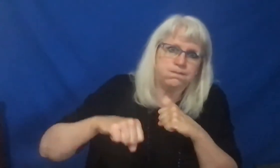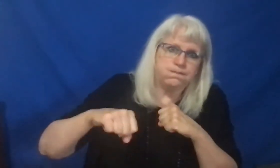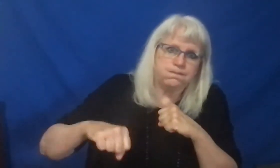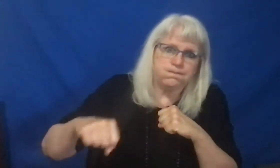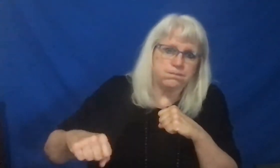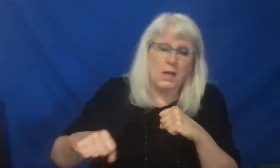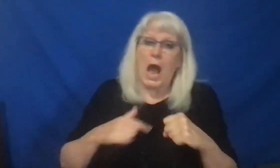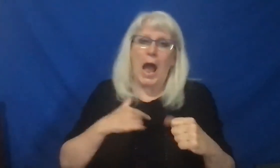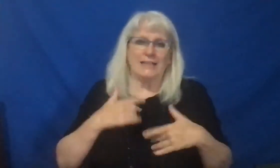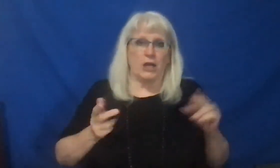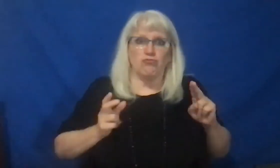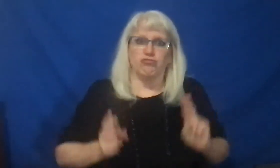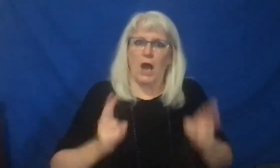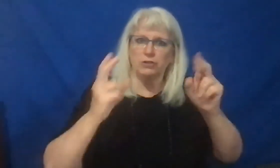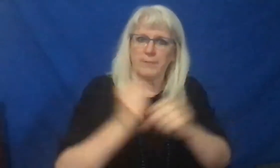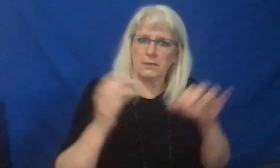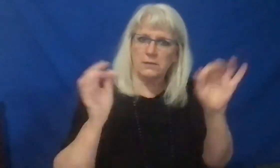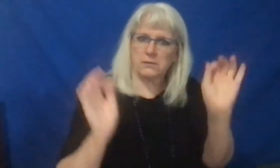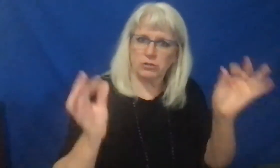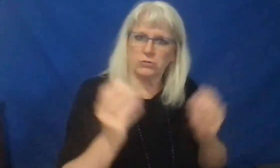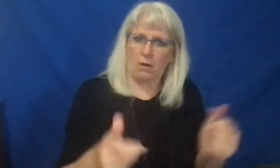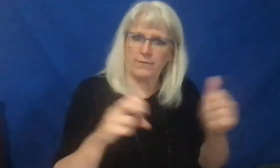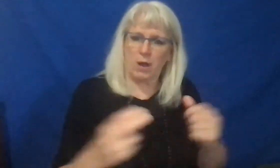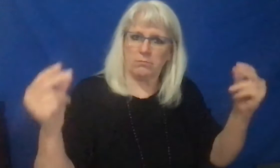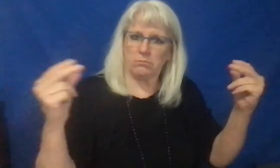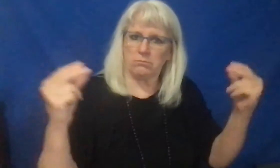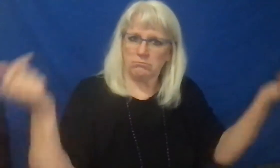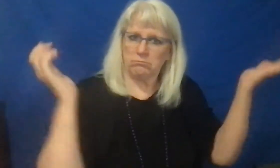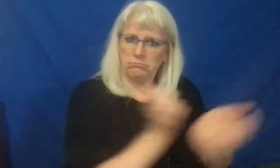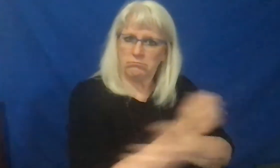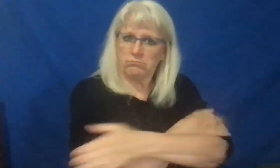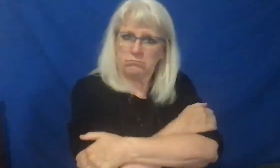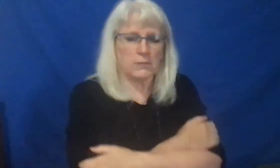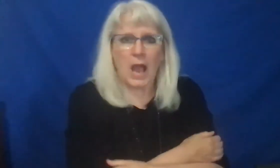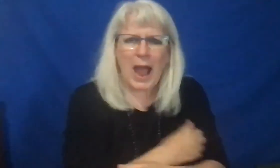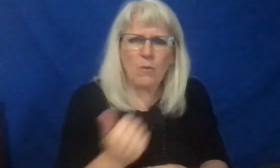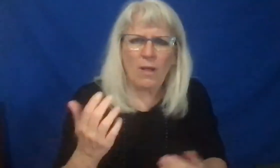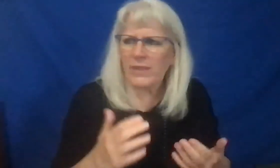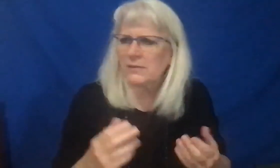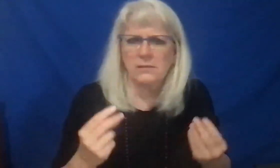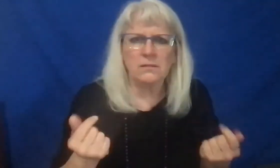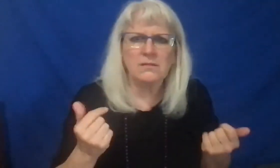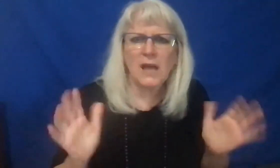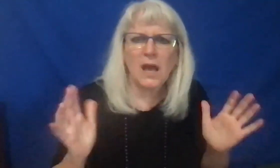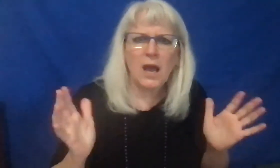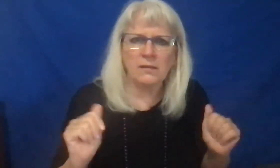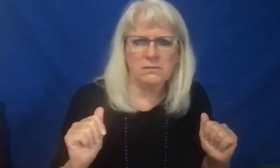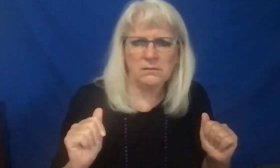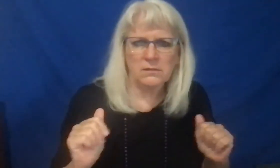rush to make a decision. I'm haphazard. I want things done now. I was like the kid in school who